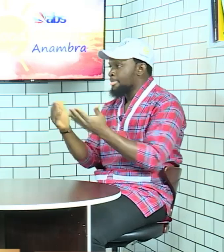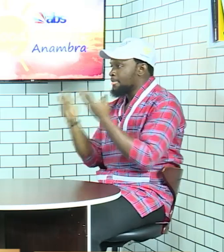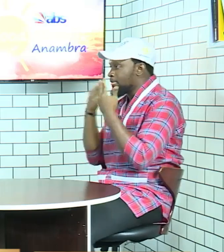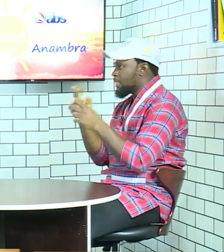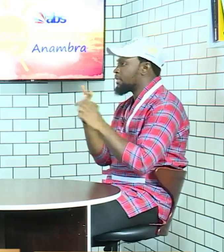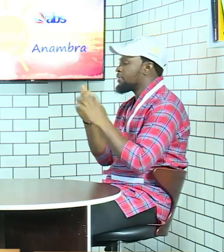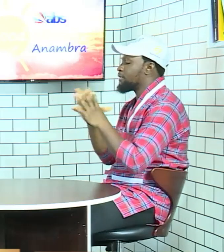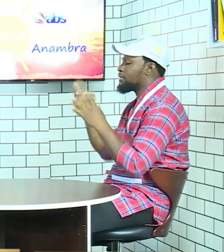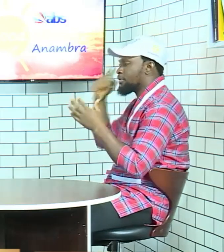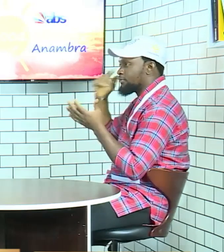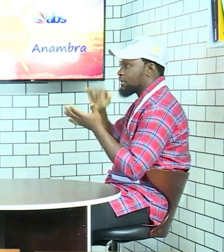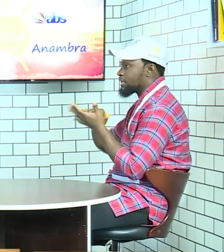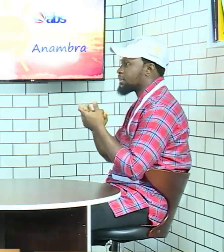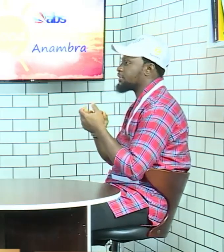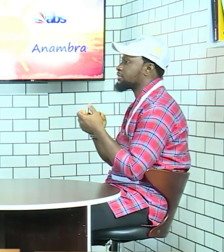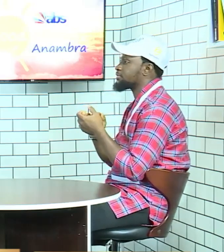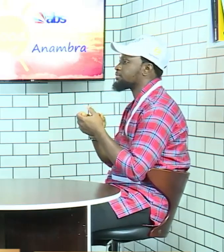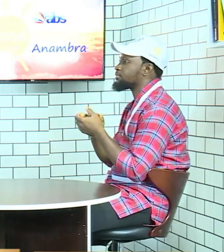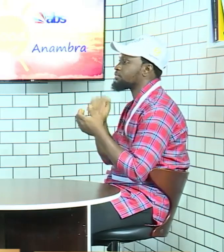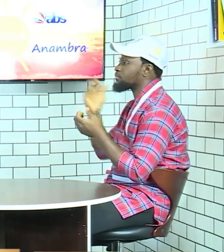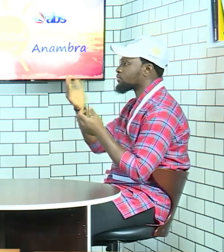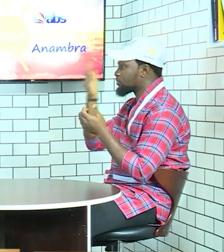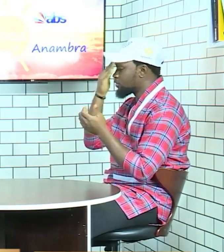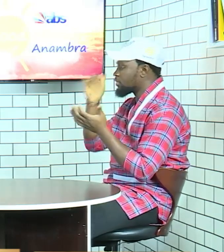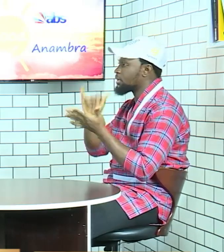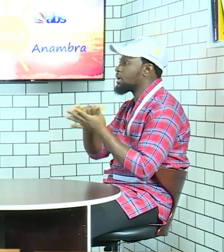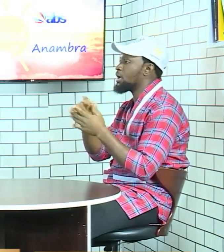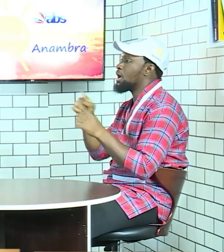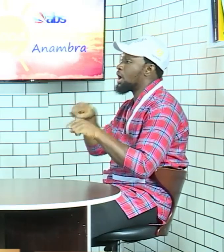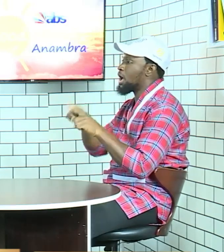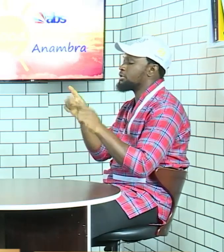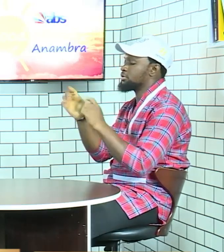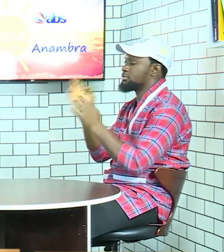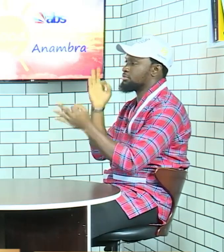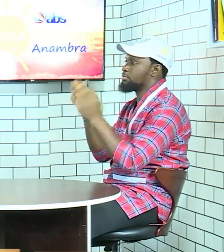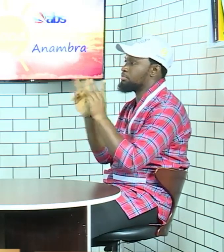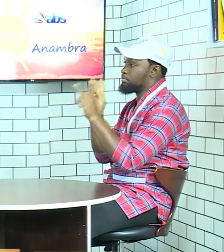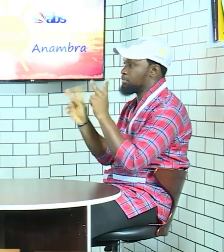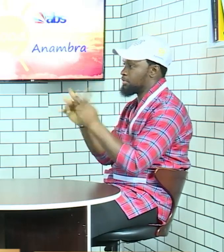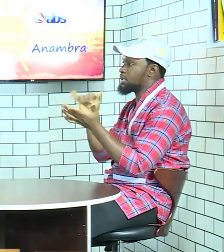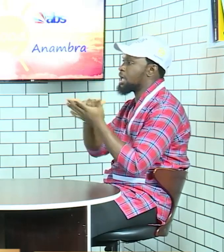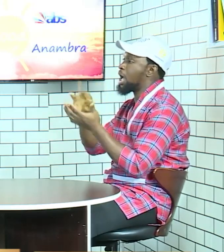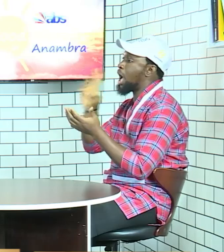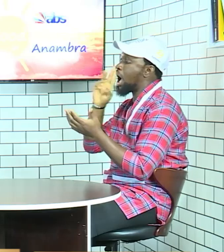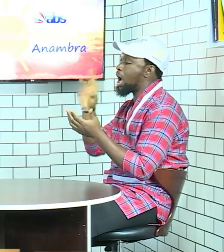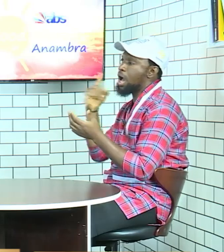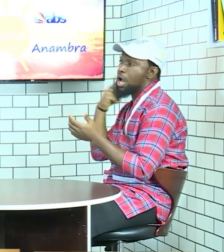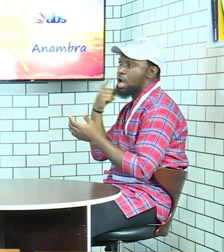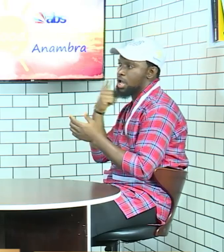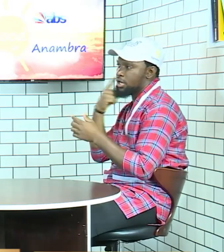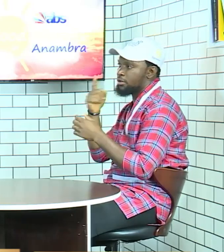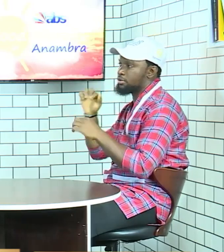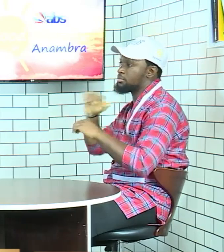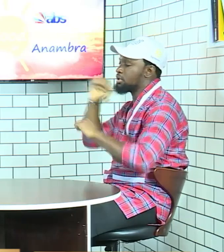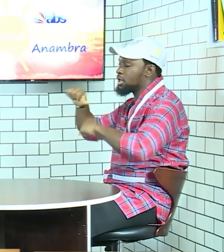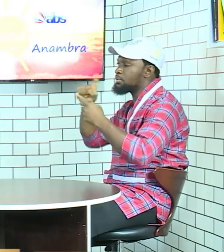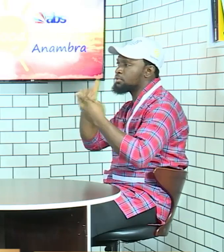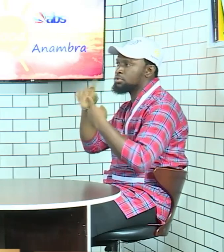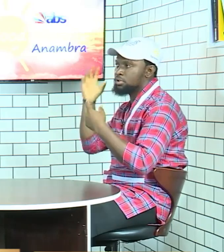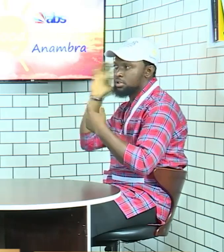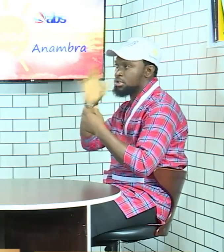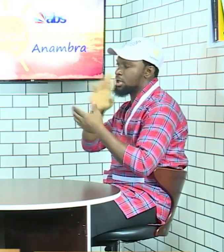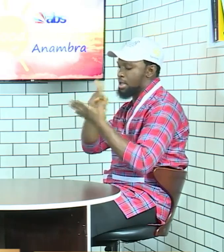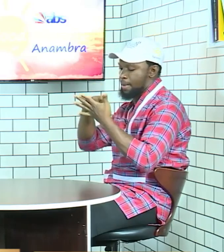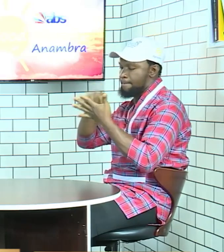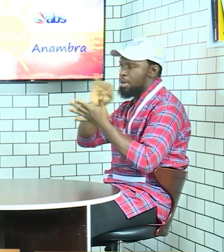much for that. And of course, people that are deaf or people that have this inability to hear, they are part